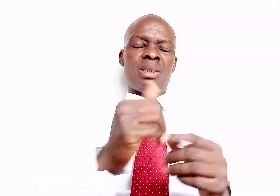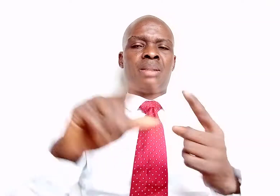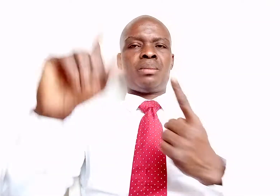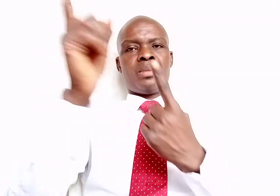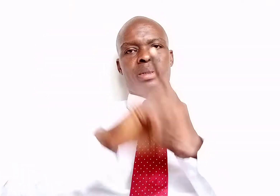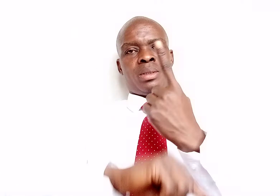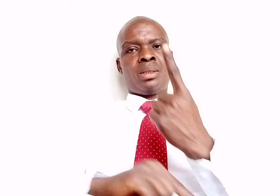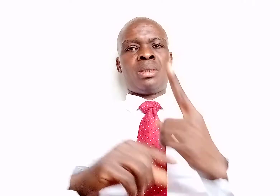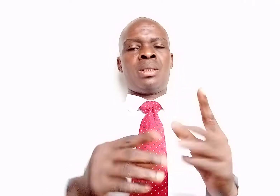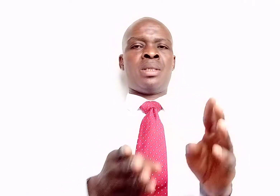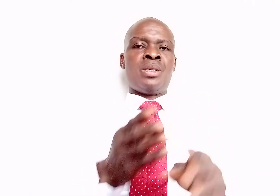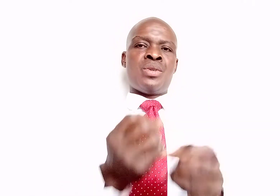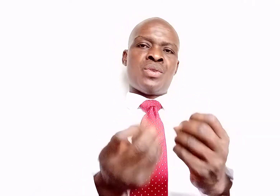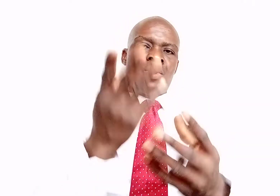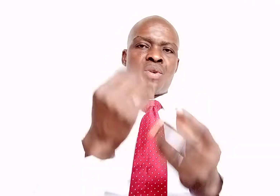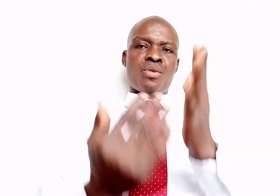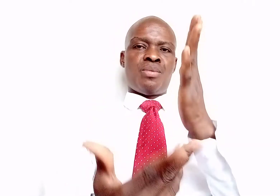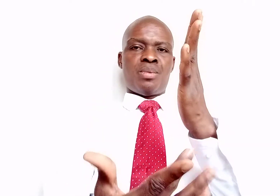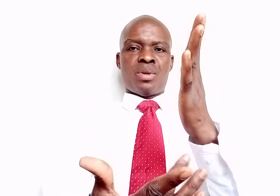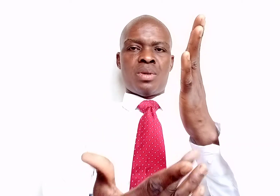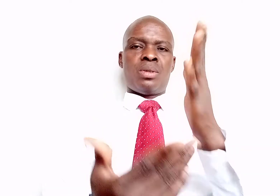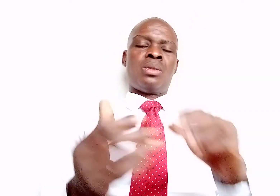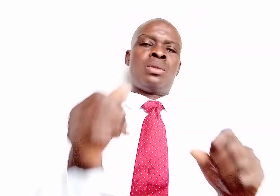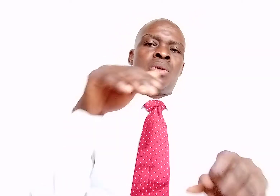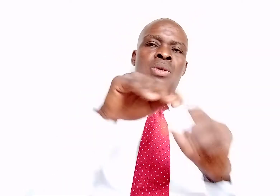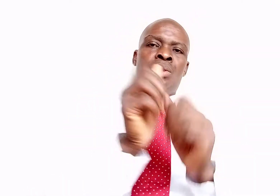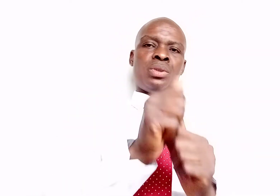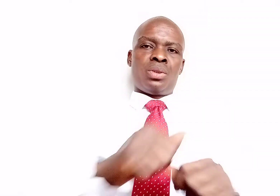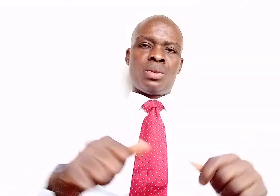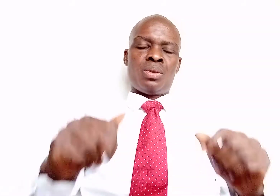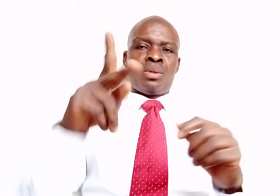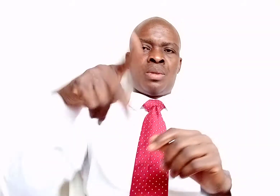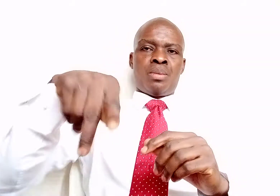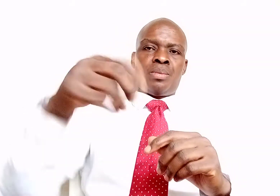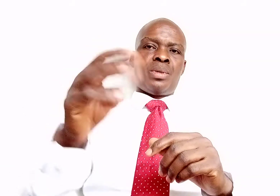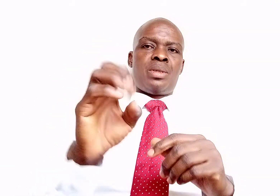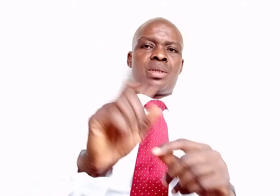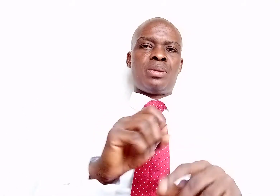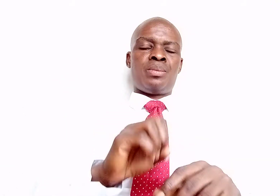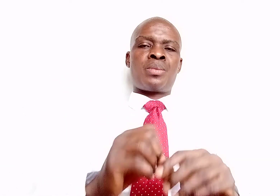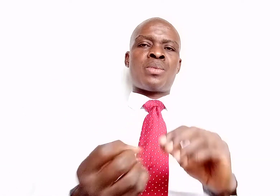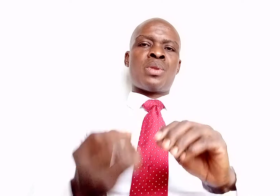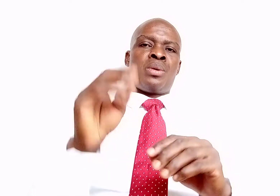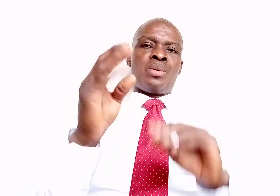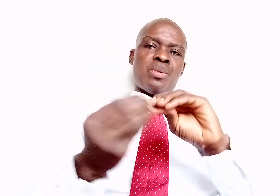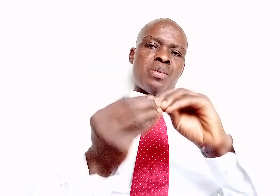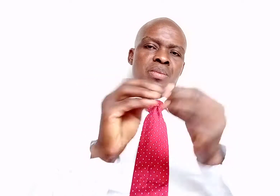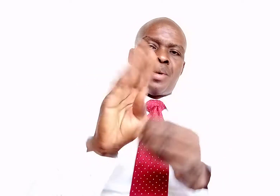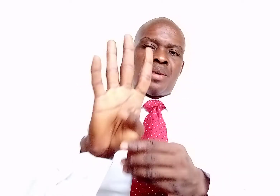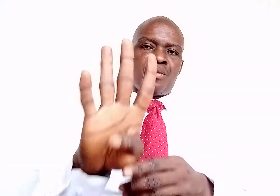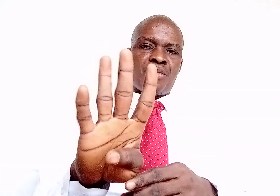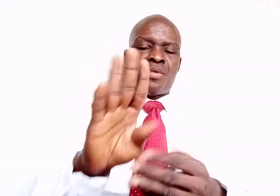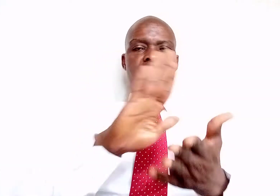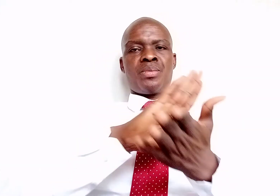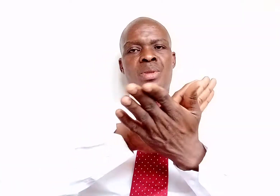blood in mature female, also known as period. Roman figure 4, hygiene.